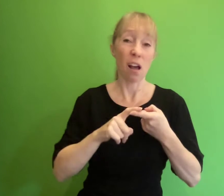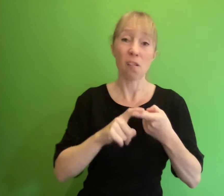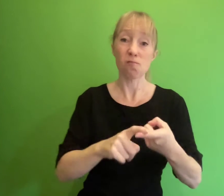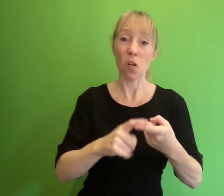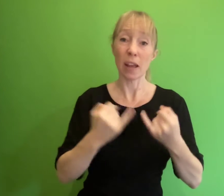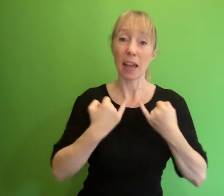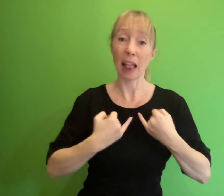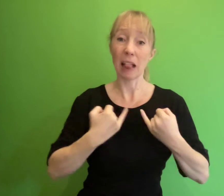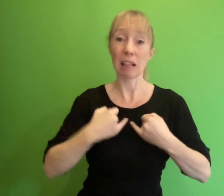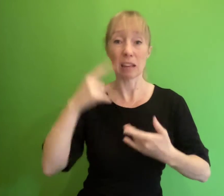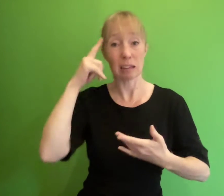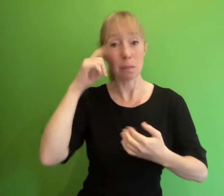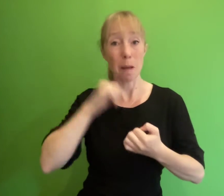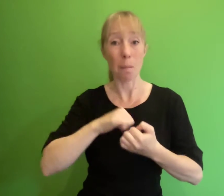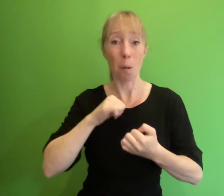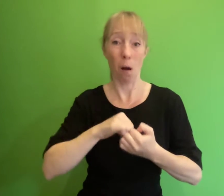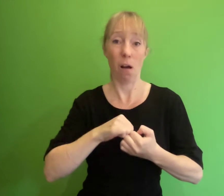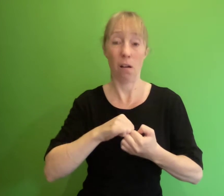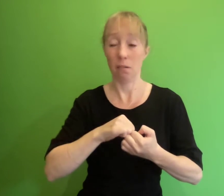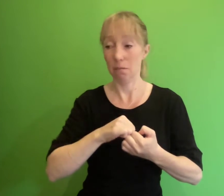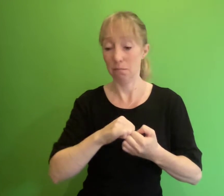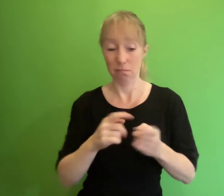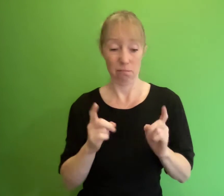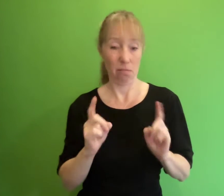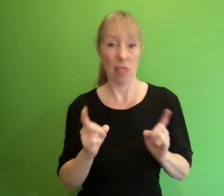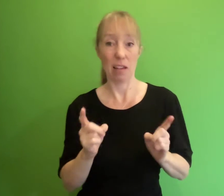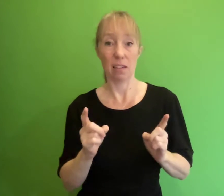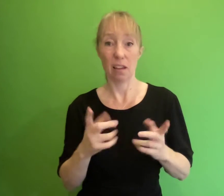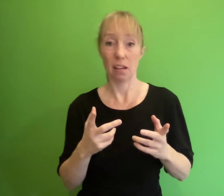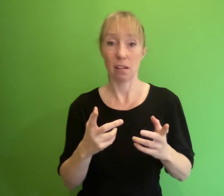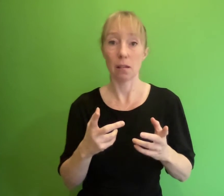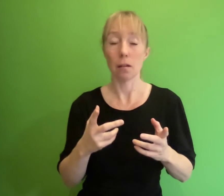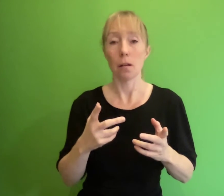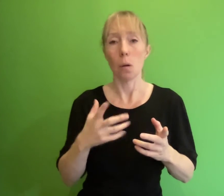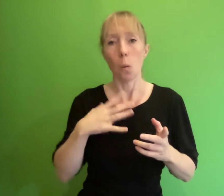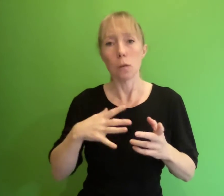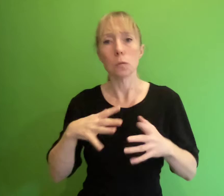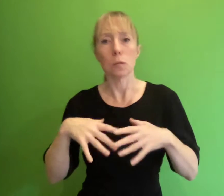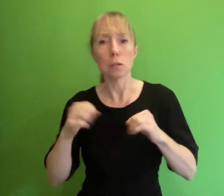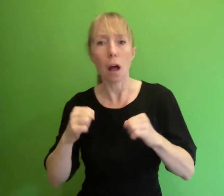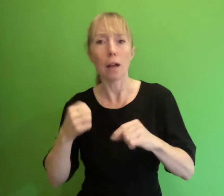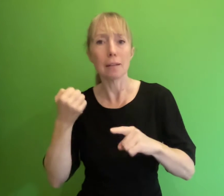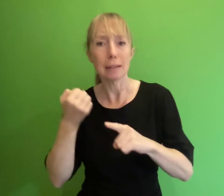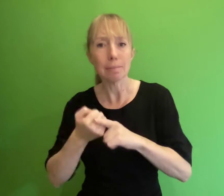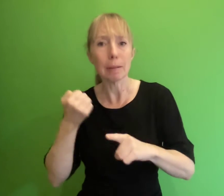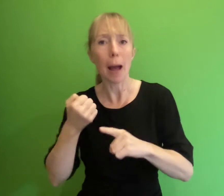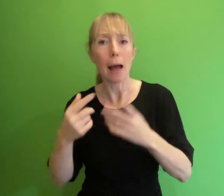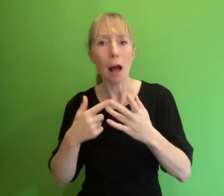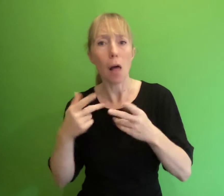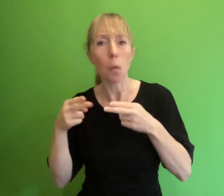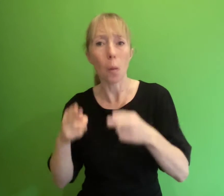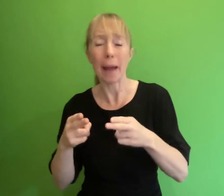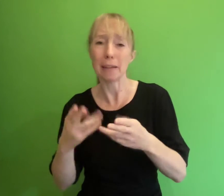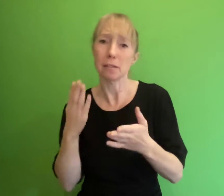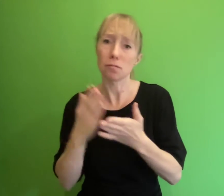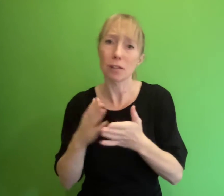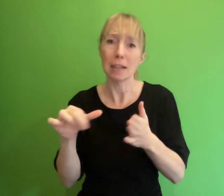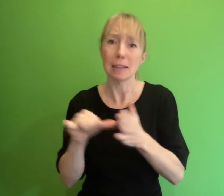this. We'll start to have impact in other ways. Really hard, even if you've got an agent and got through